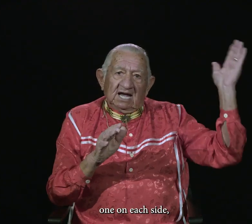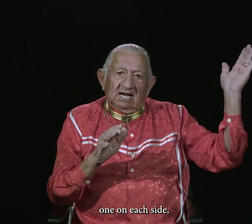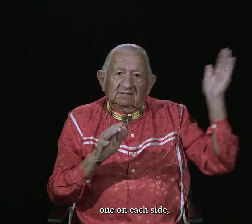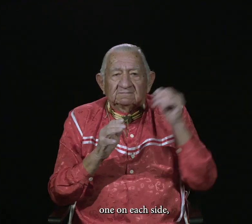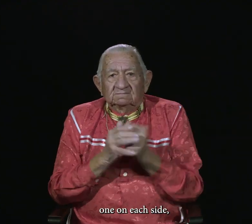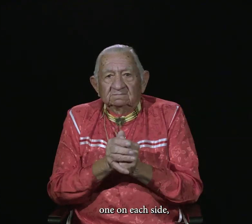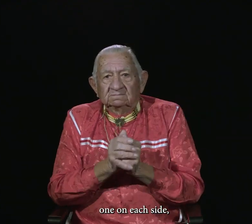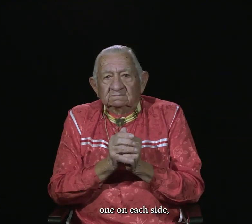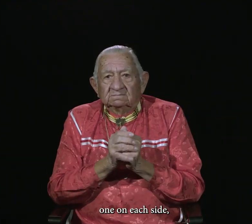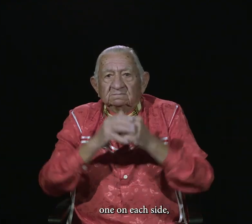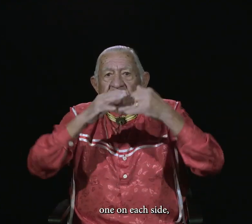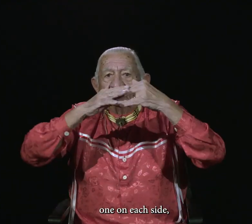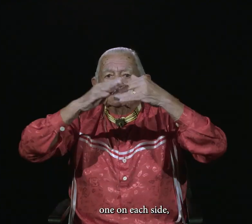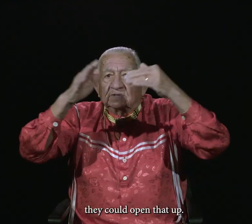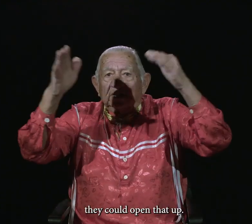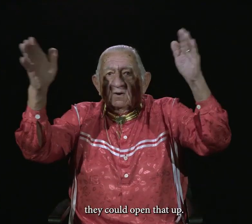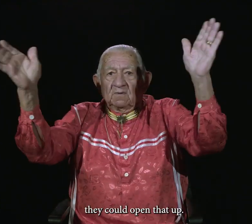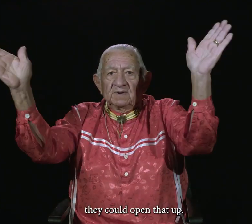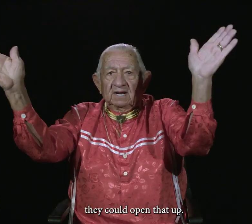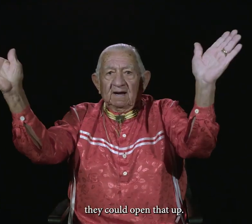side. They could open it up.